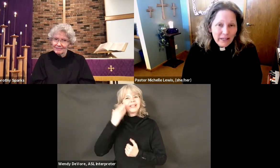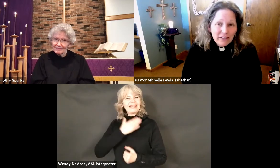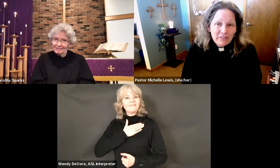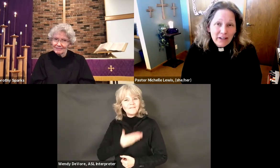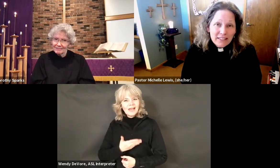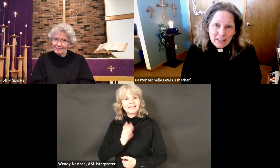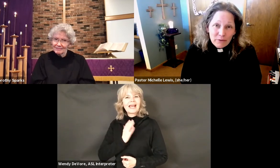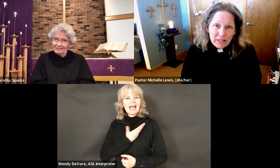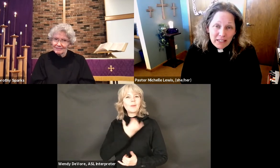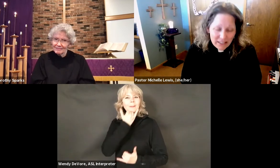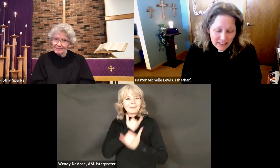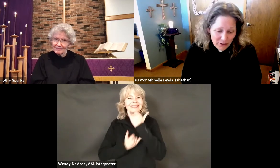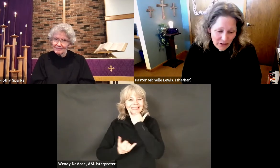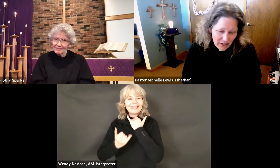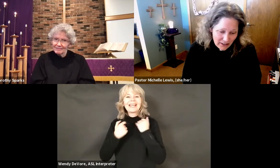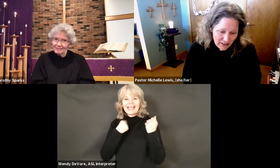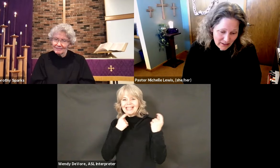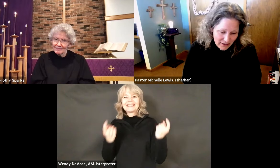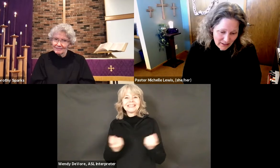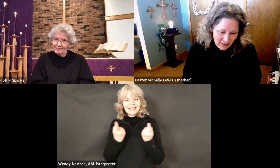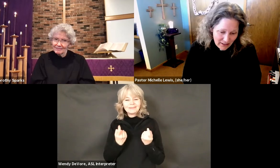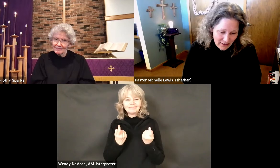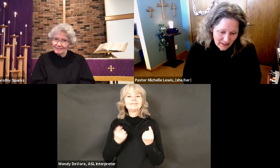We confess that we get distracted,